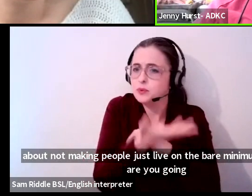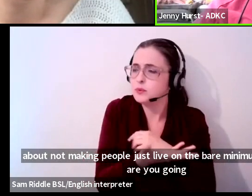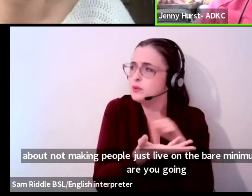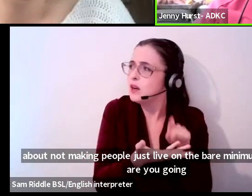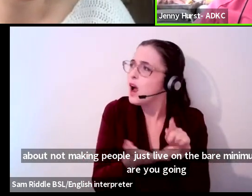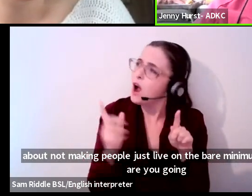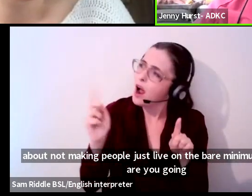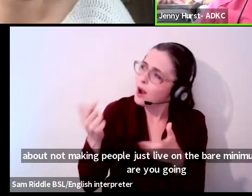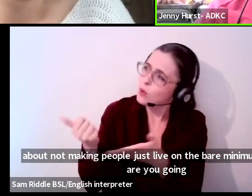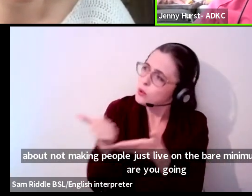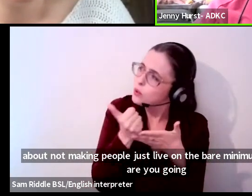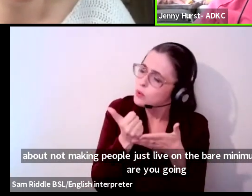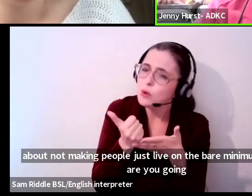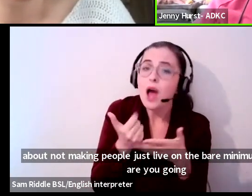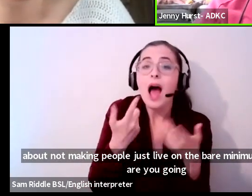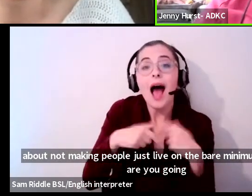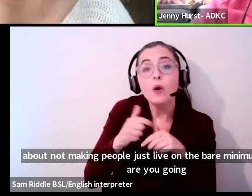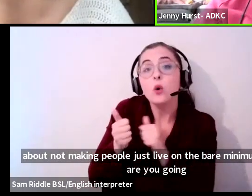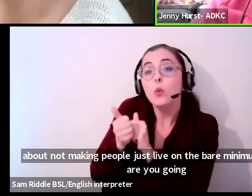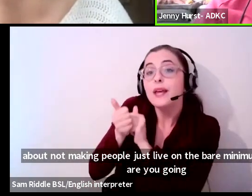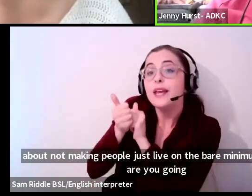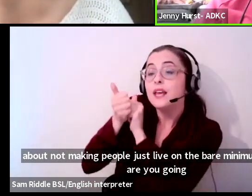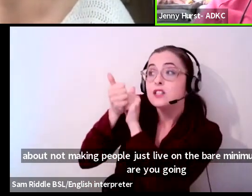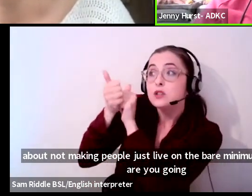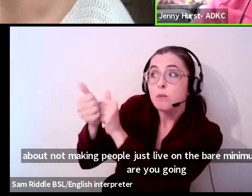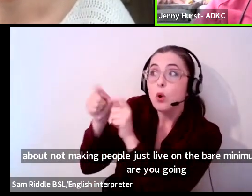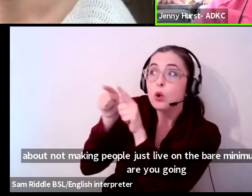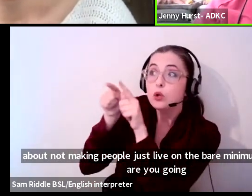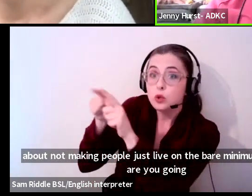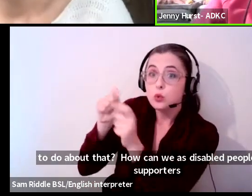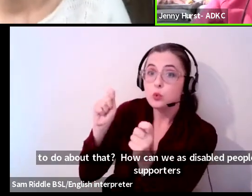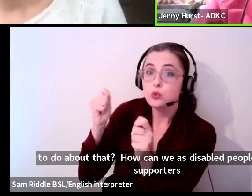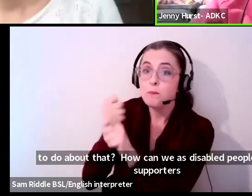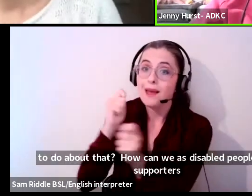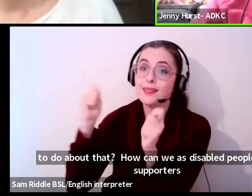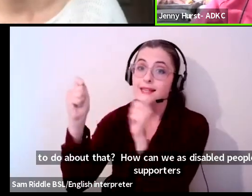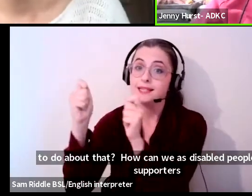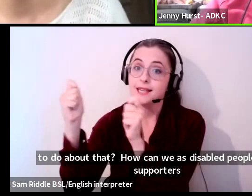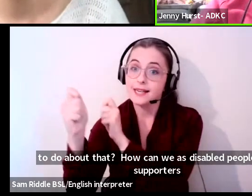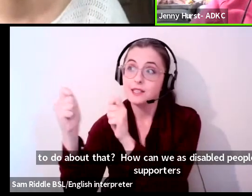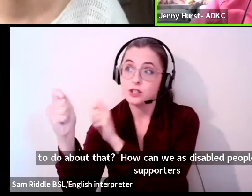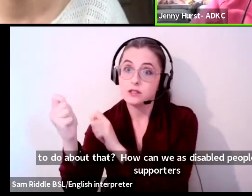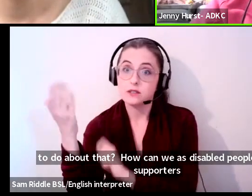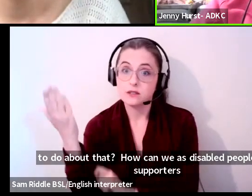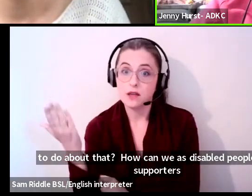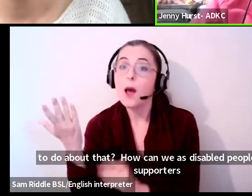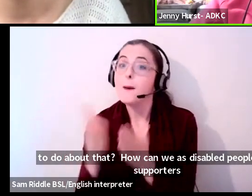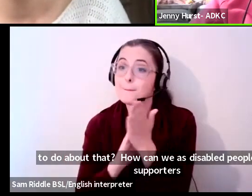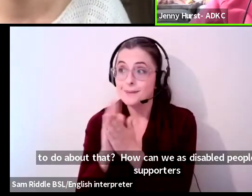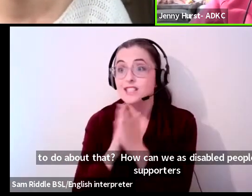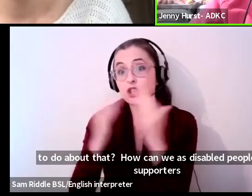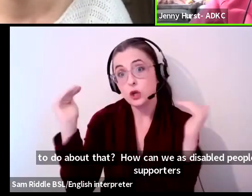and supporters help you make those changes so that you comply with the